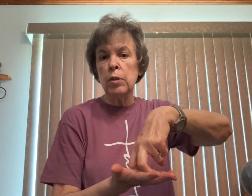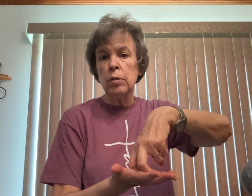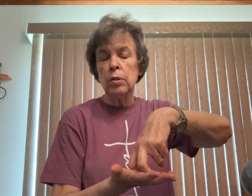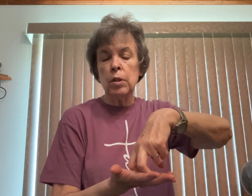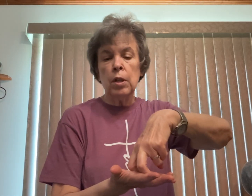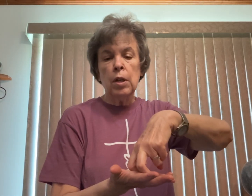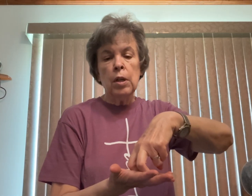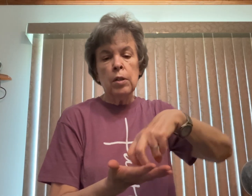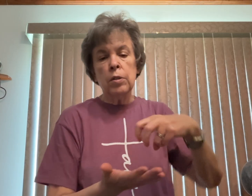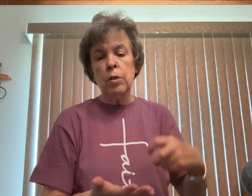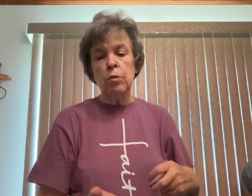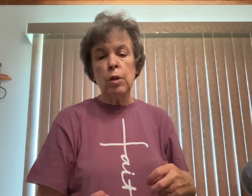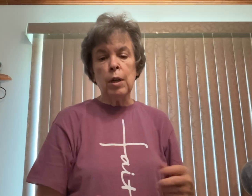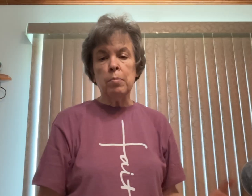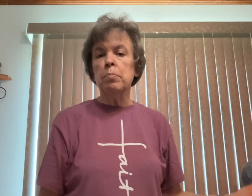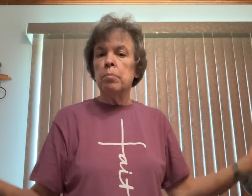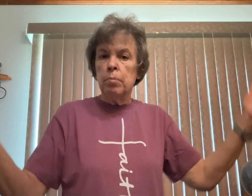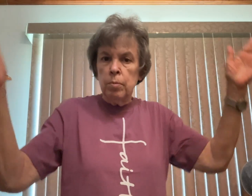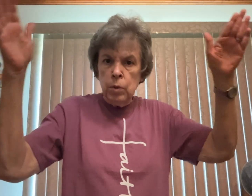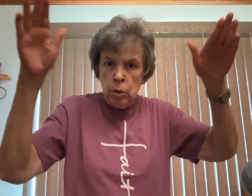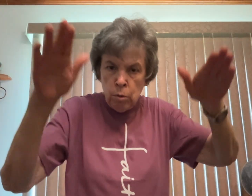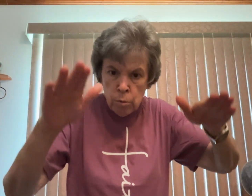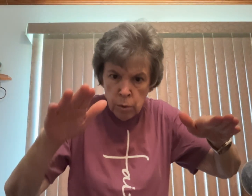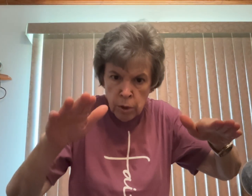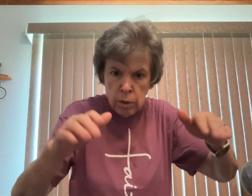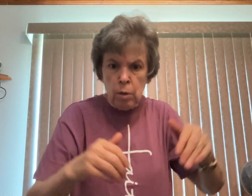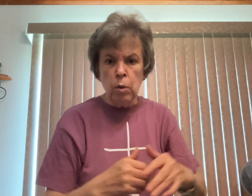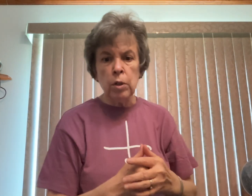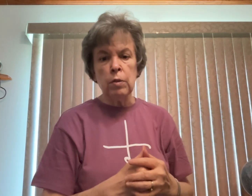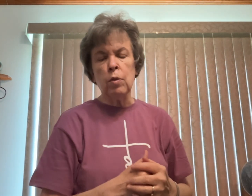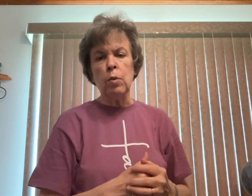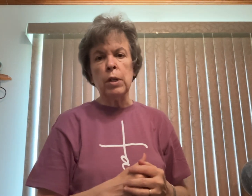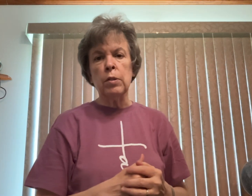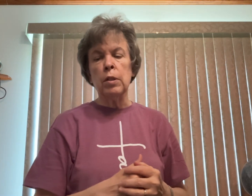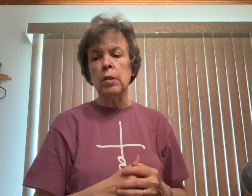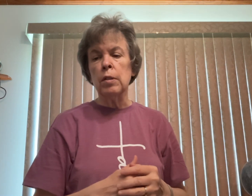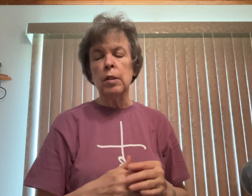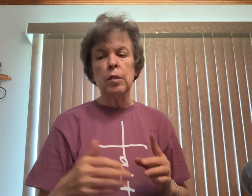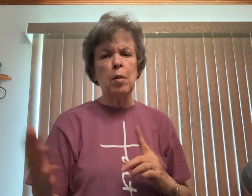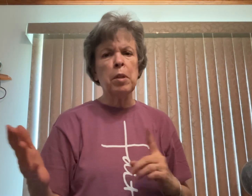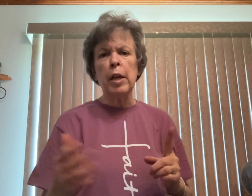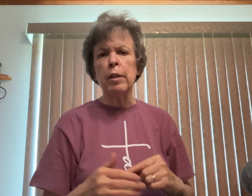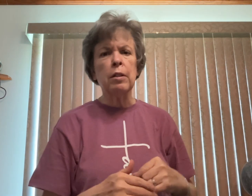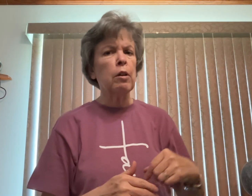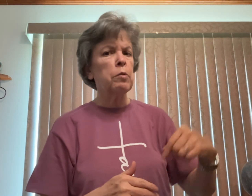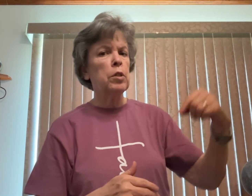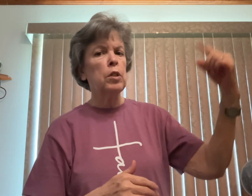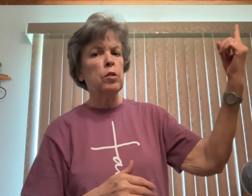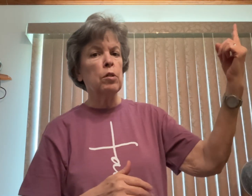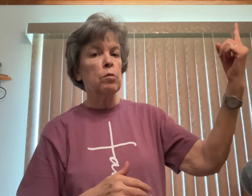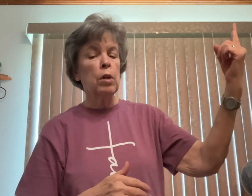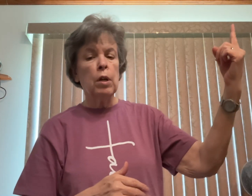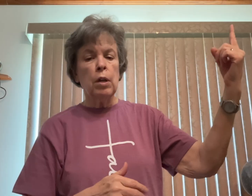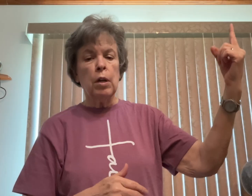this. So so this can work different ways. And in some of the ASL I've seen,